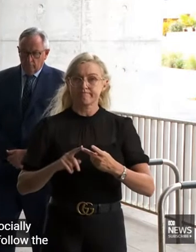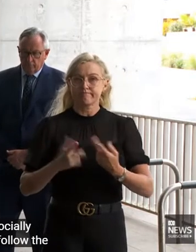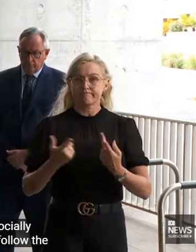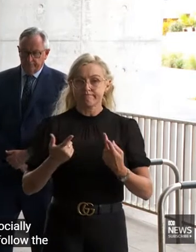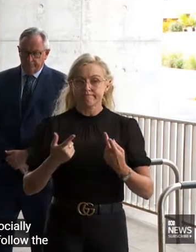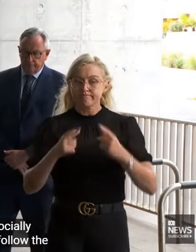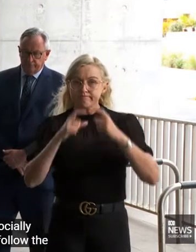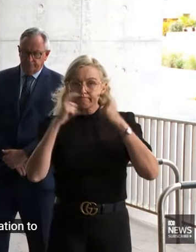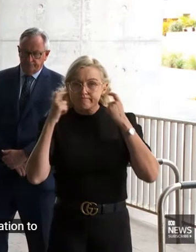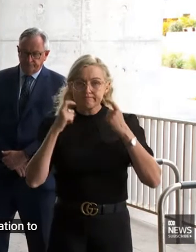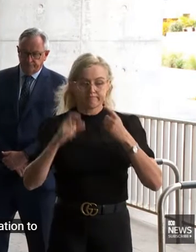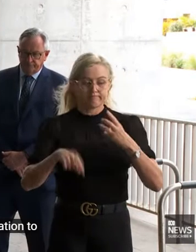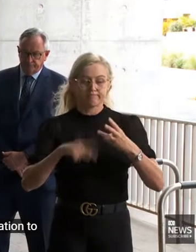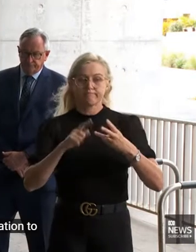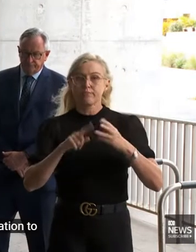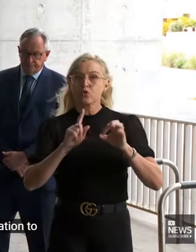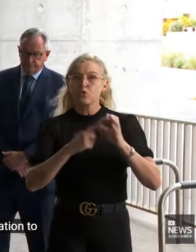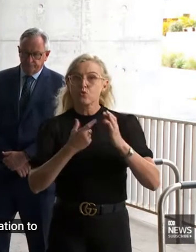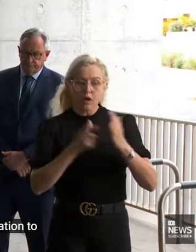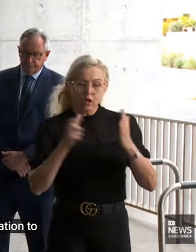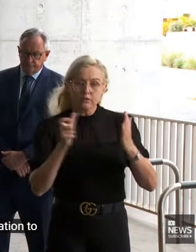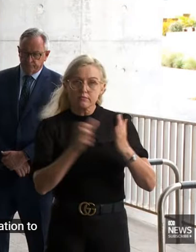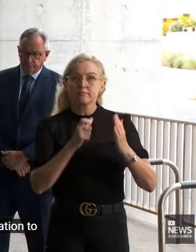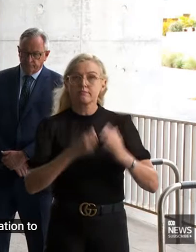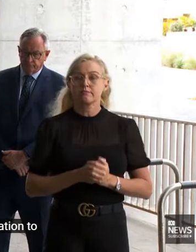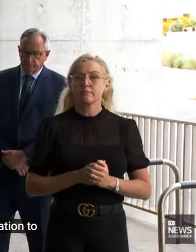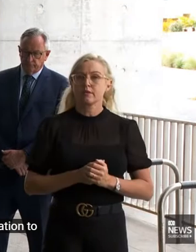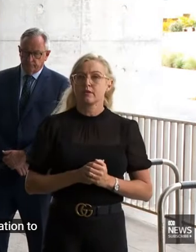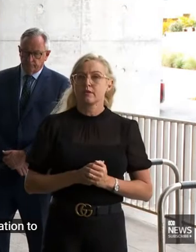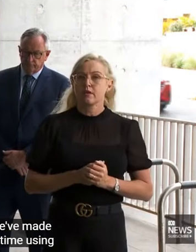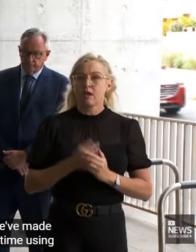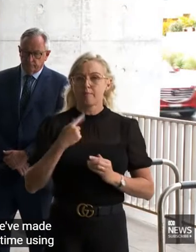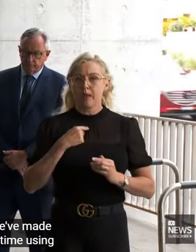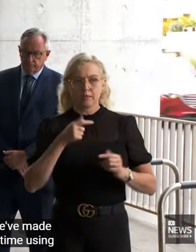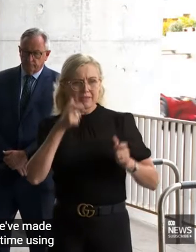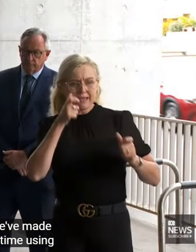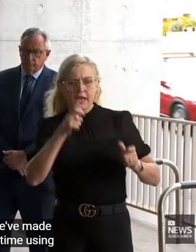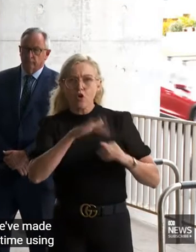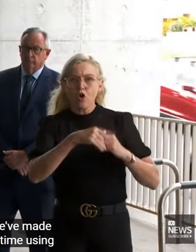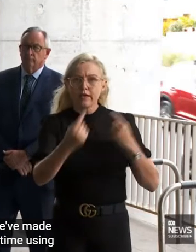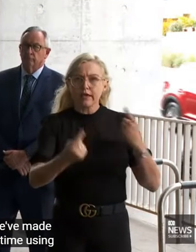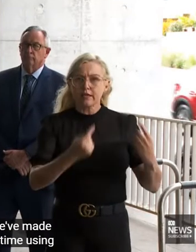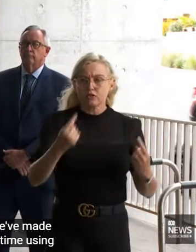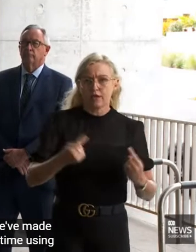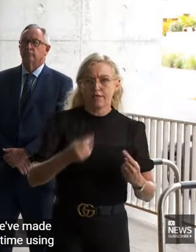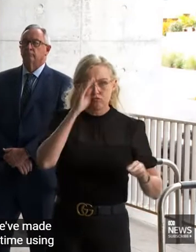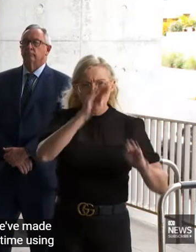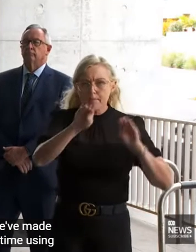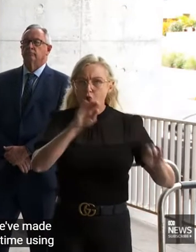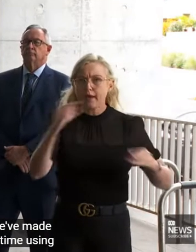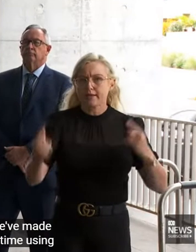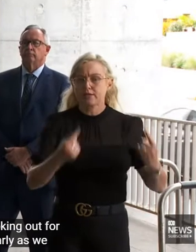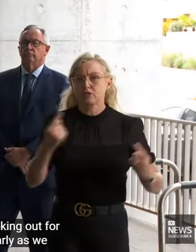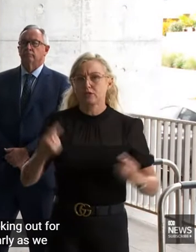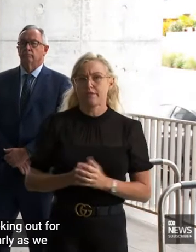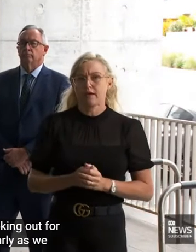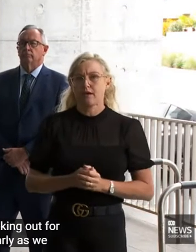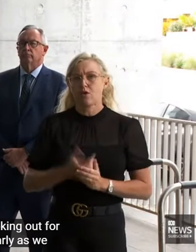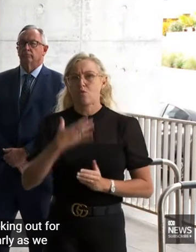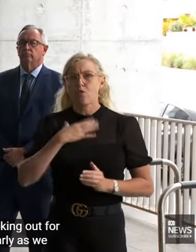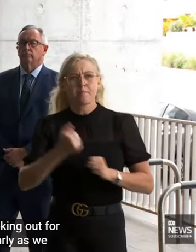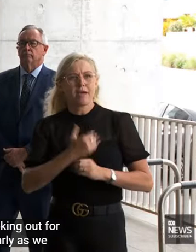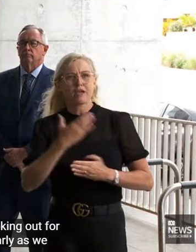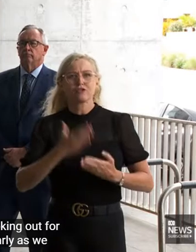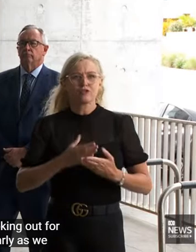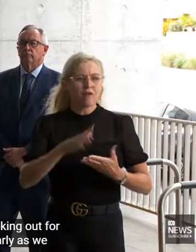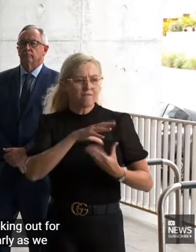of the change that we've made today, but at the same time using common sense and looking out for one another, particularly as we enjoy the holiday season